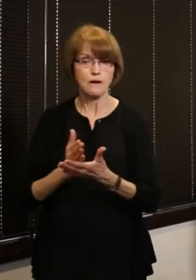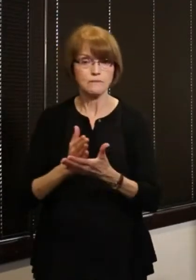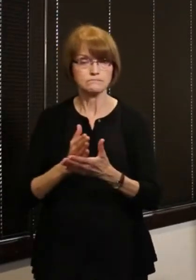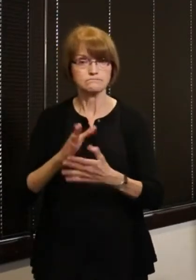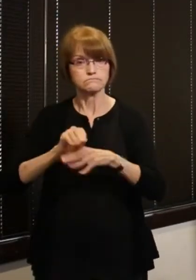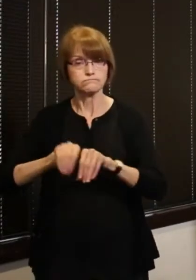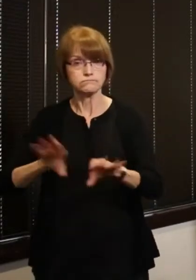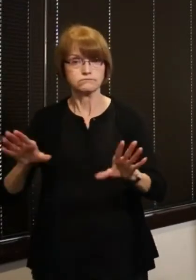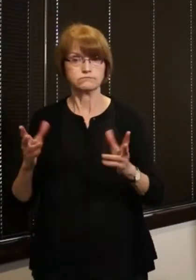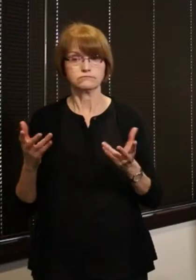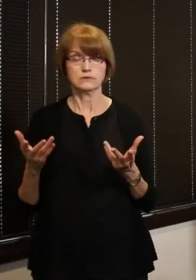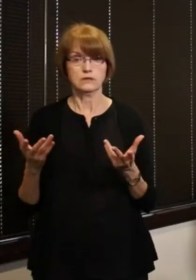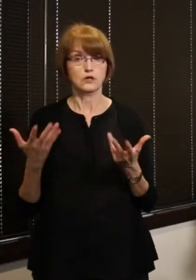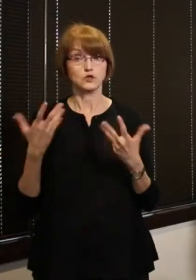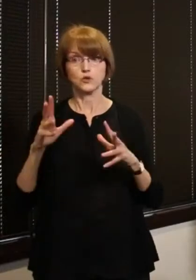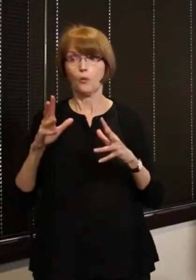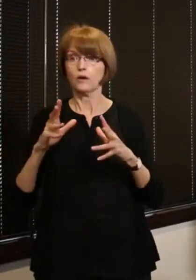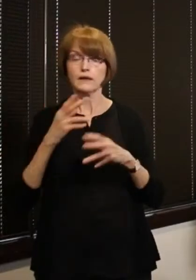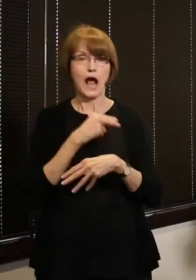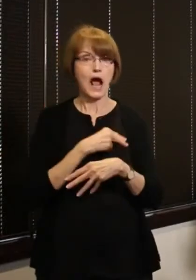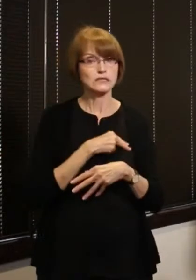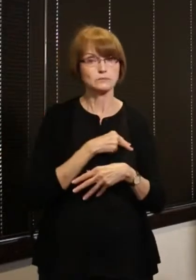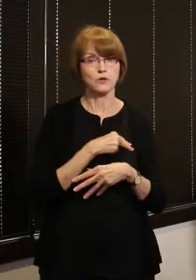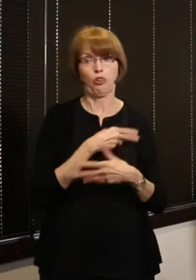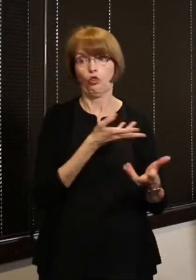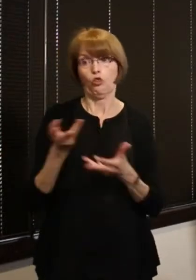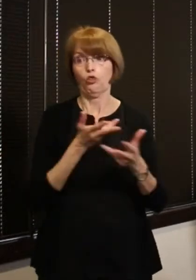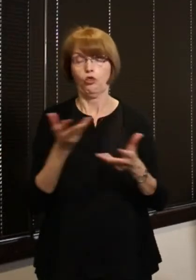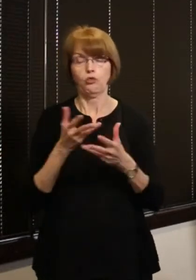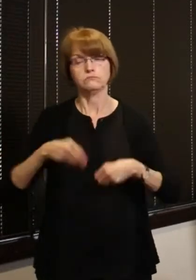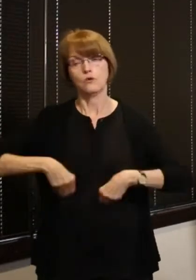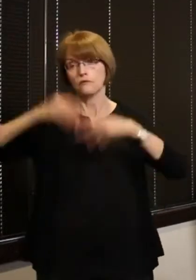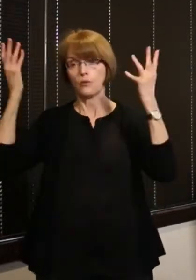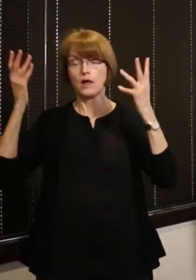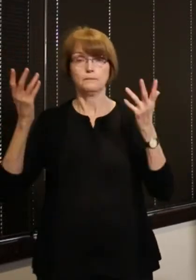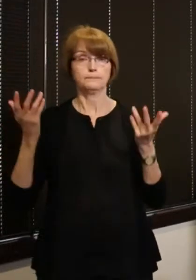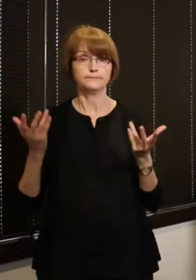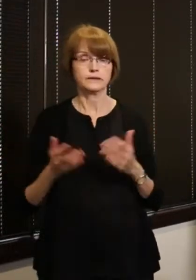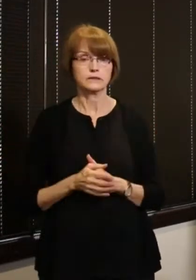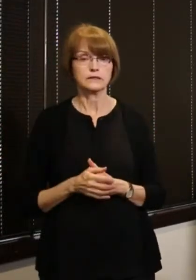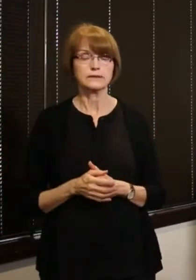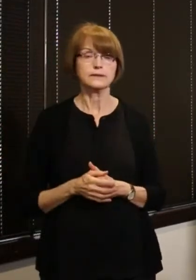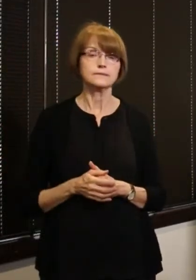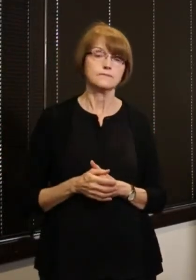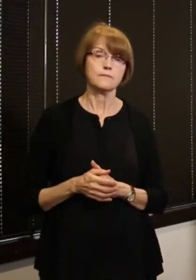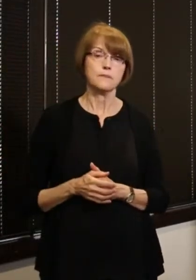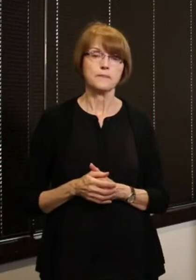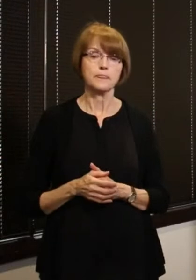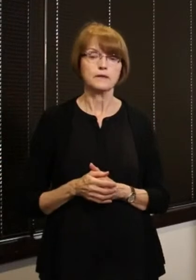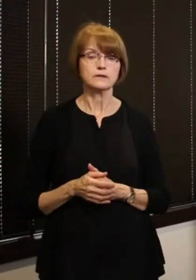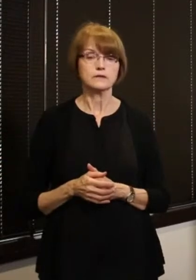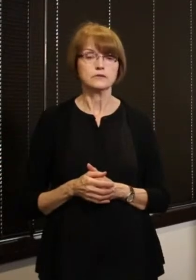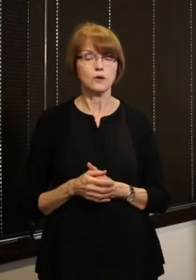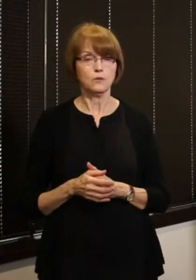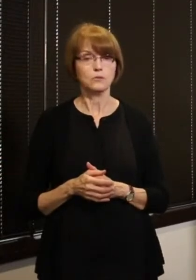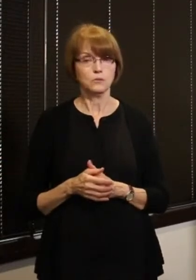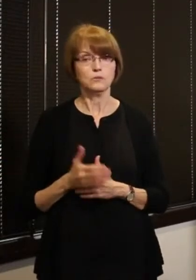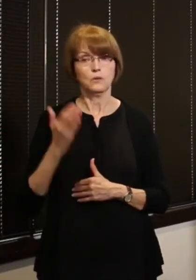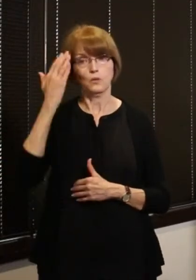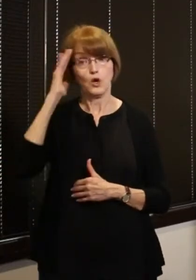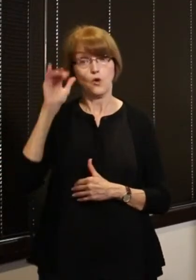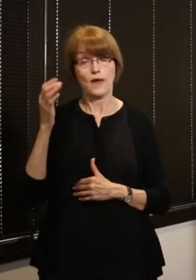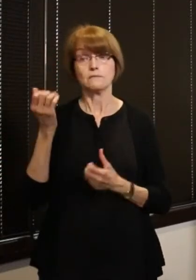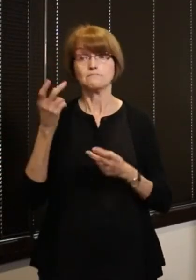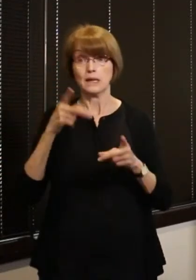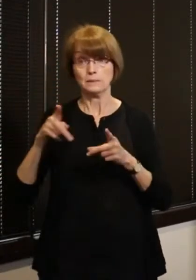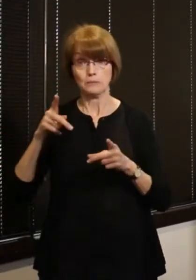point where you're being overwhelmed. By then it's too late. So we know that there's a significant number of positive cases still out in